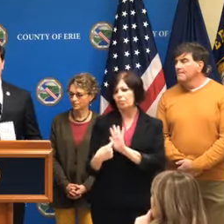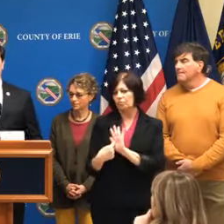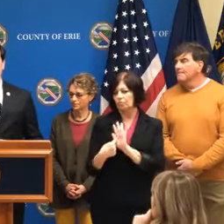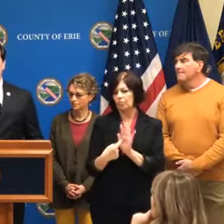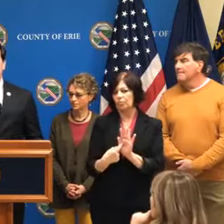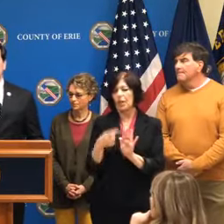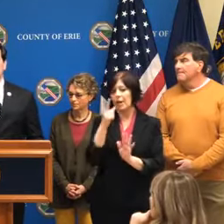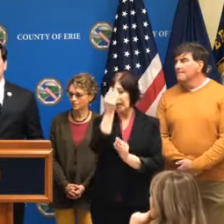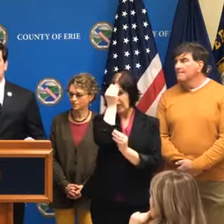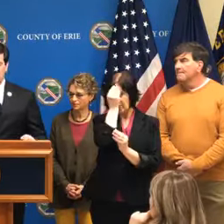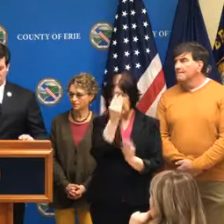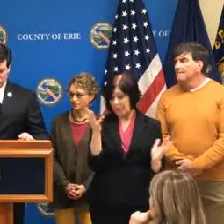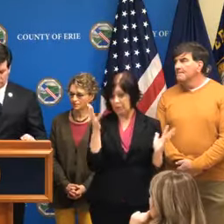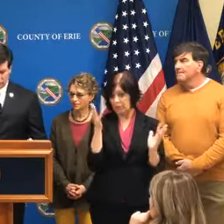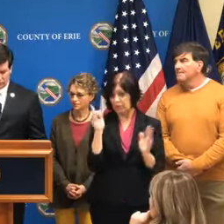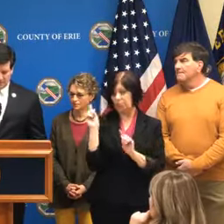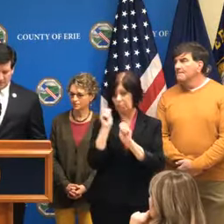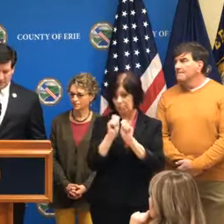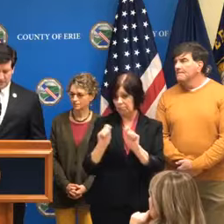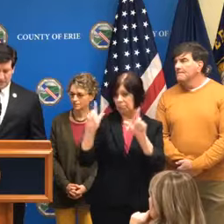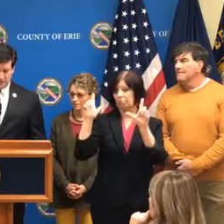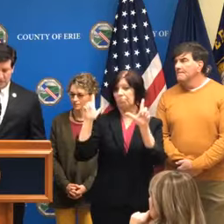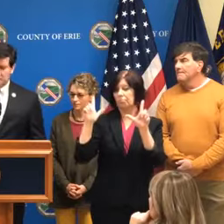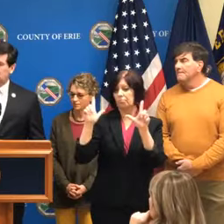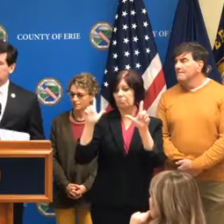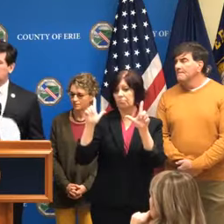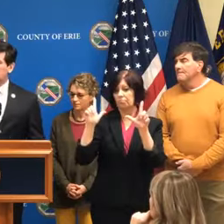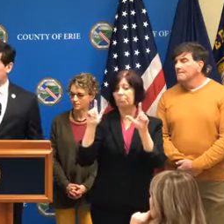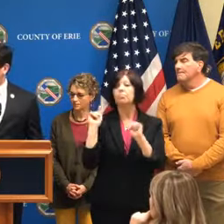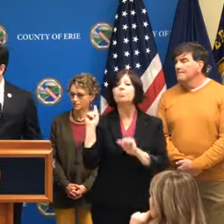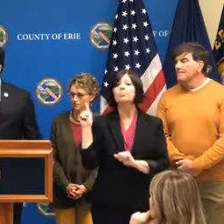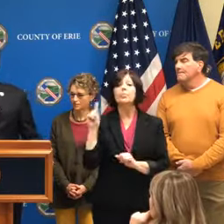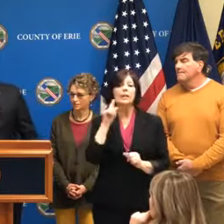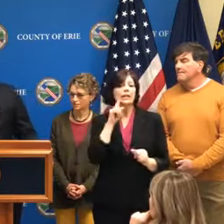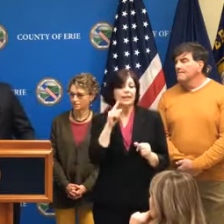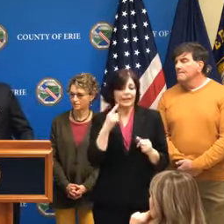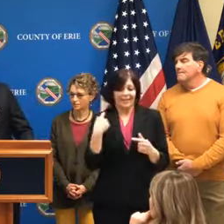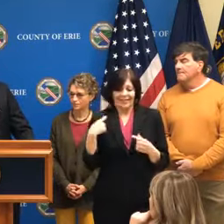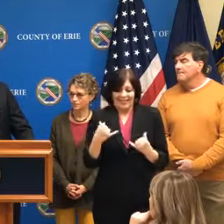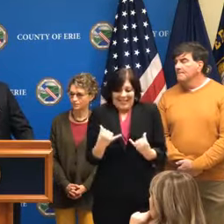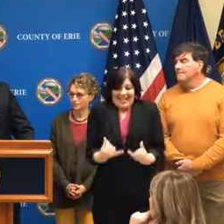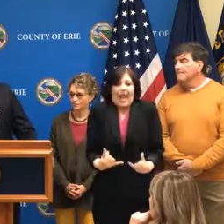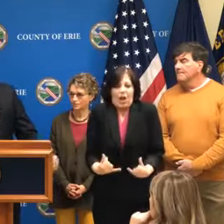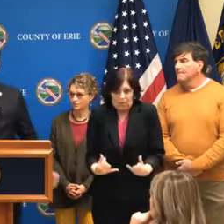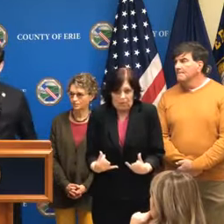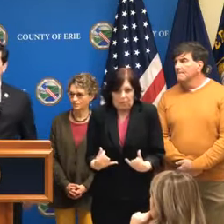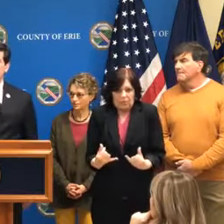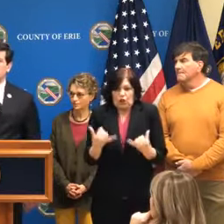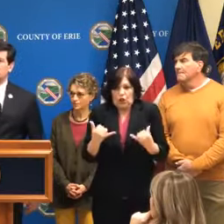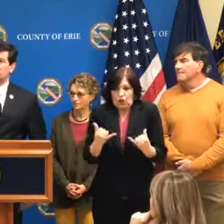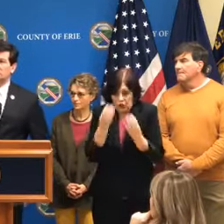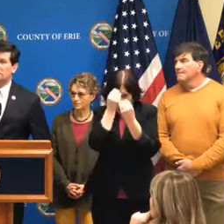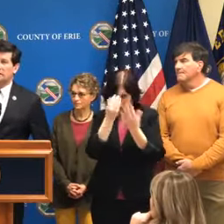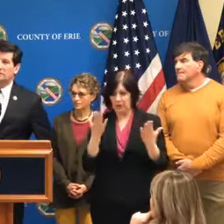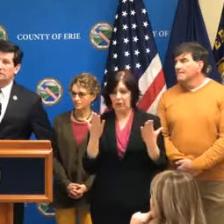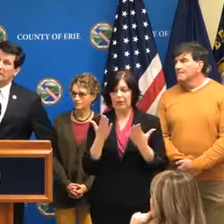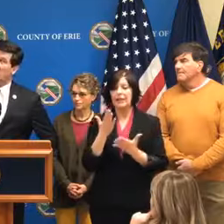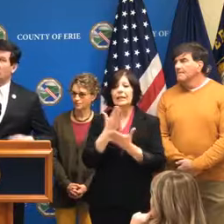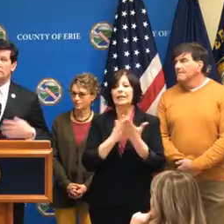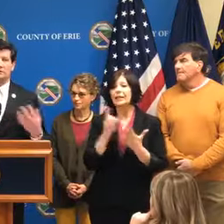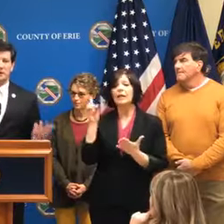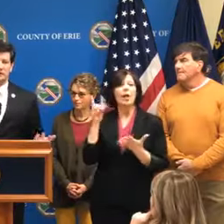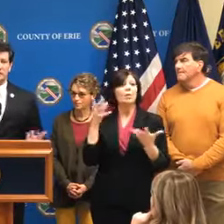the information is in this PowerPoint presentation is current as of the date of this presentation, and truthfully some of the information that is included on here